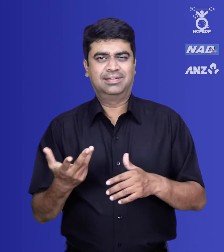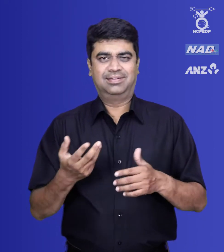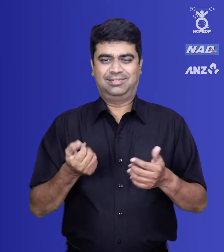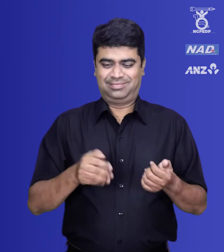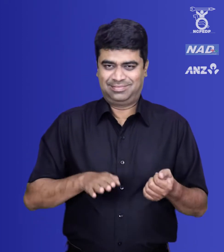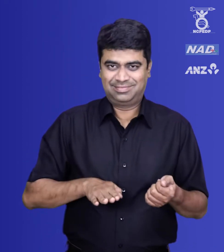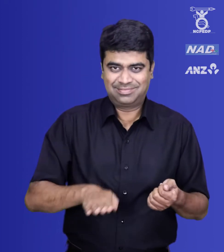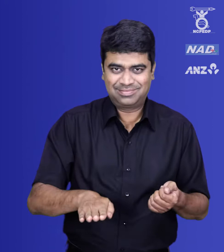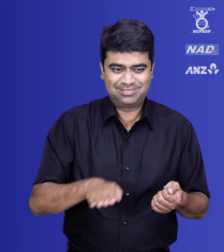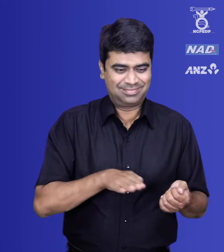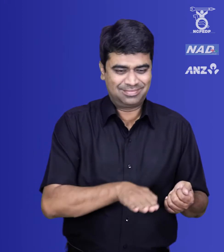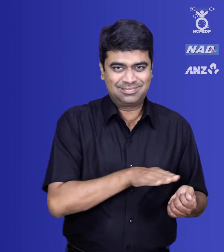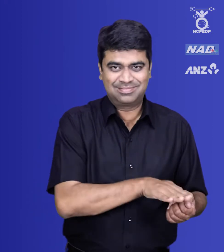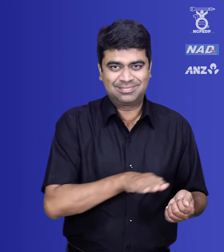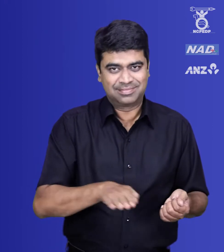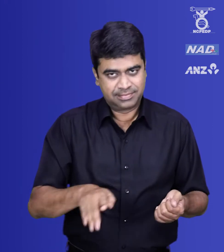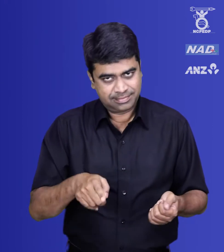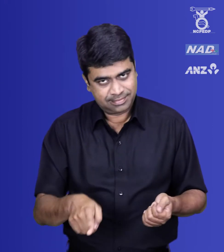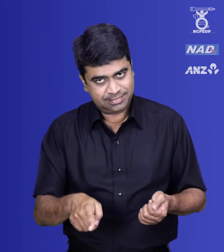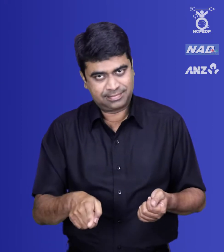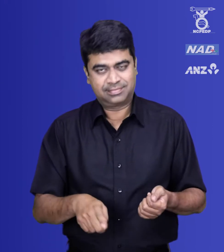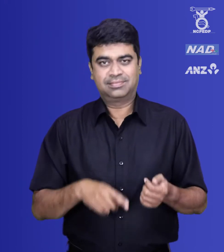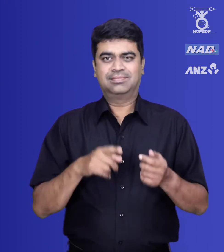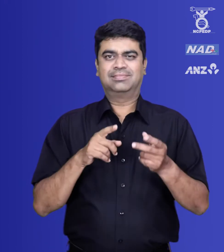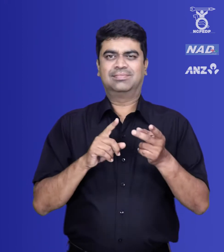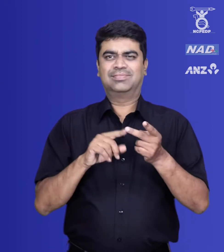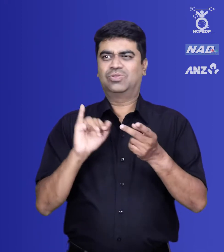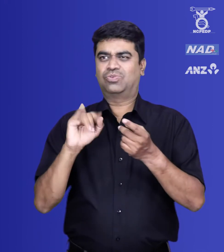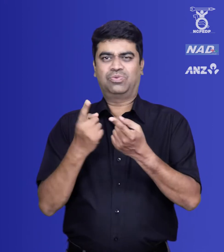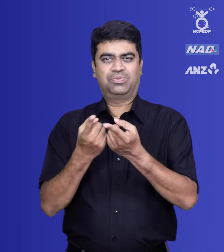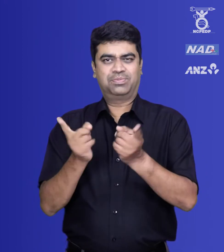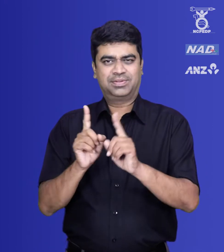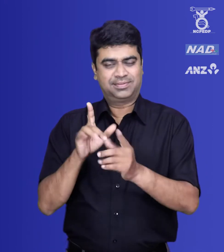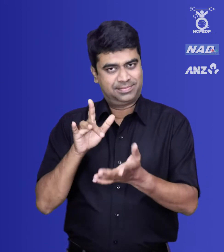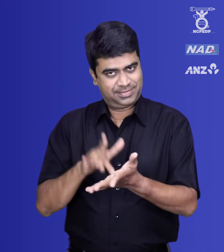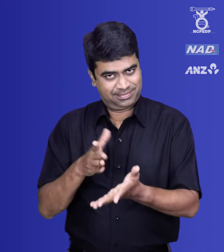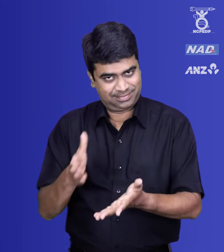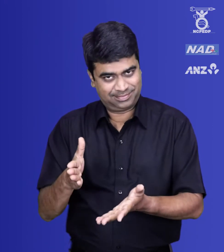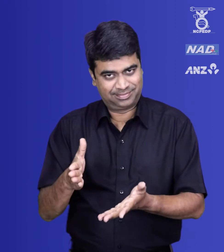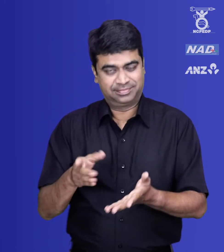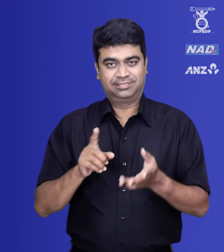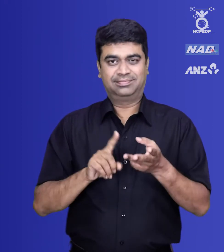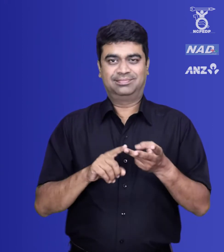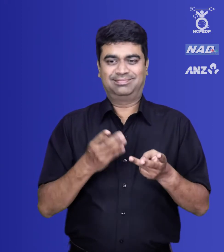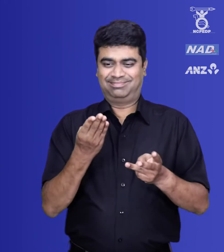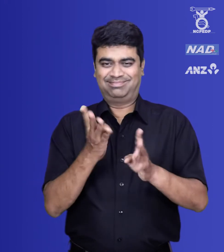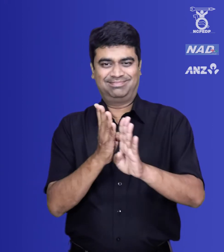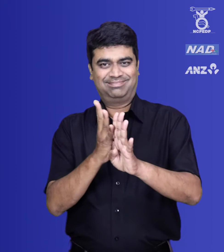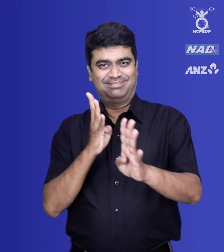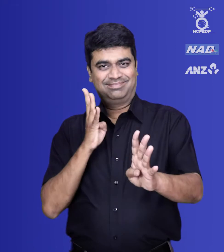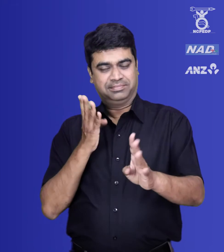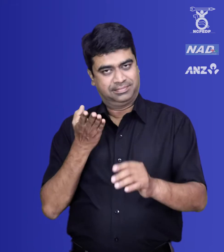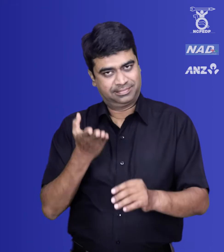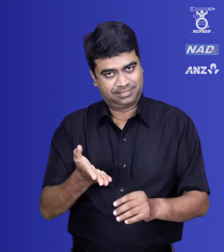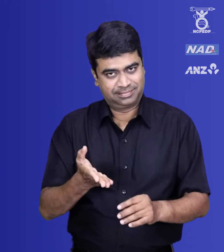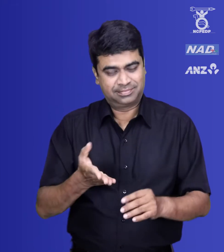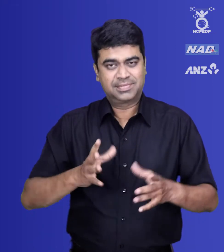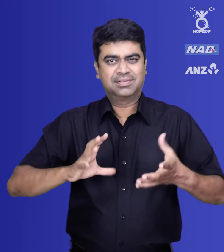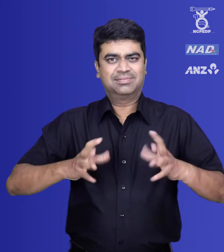and airports, conforming to the accessibility standards relating to parking spaces,